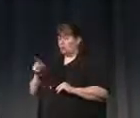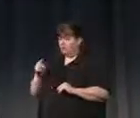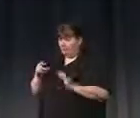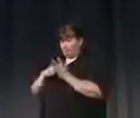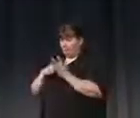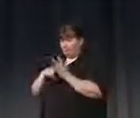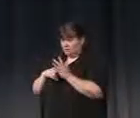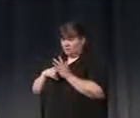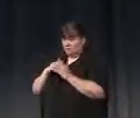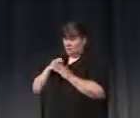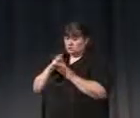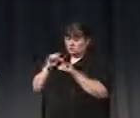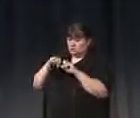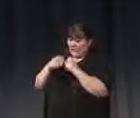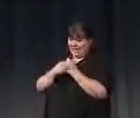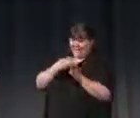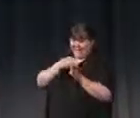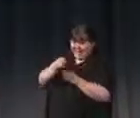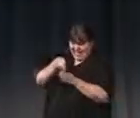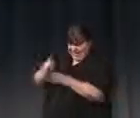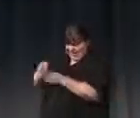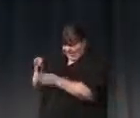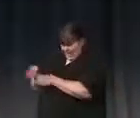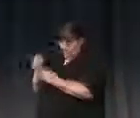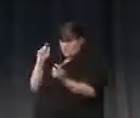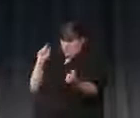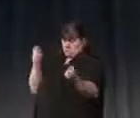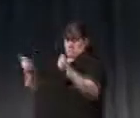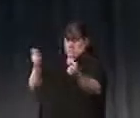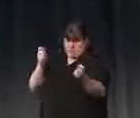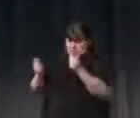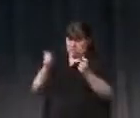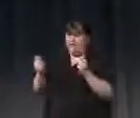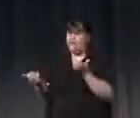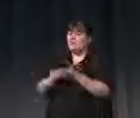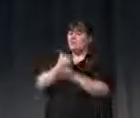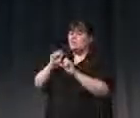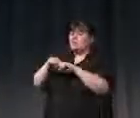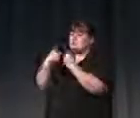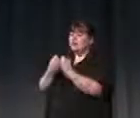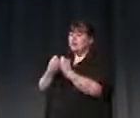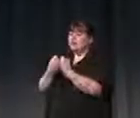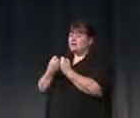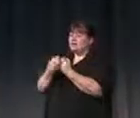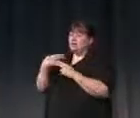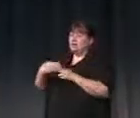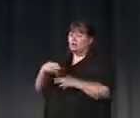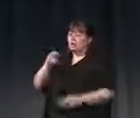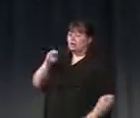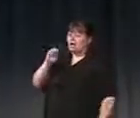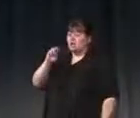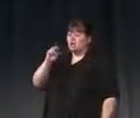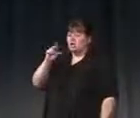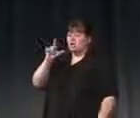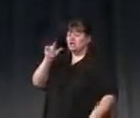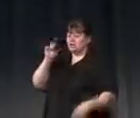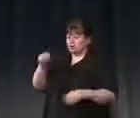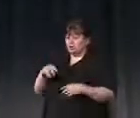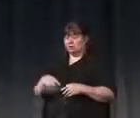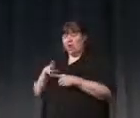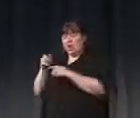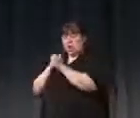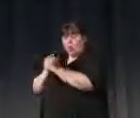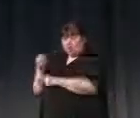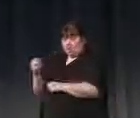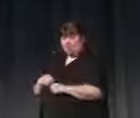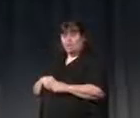of disciplinary society is molding, and that of this new form of society is modulation. According to Simondon,